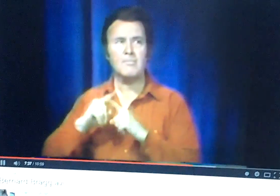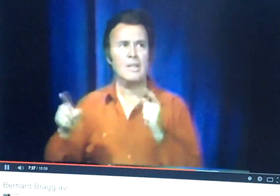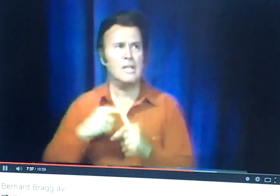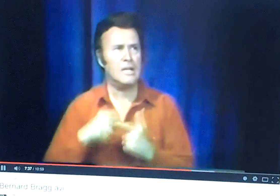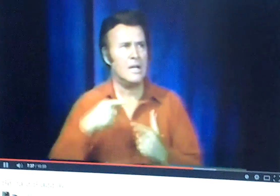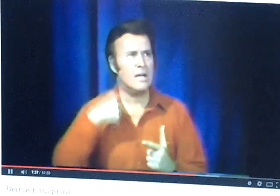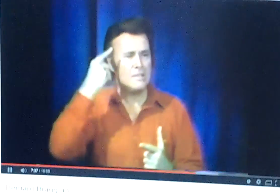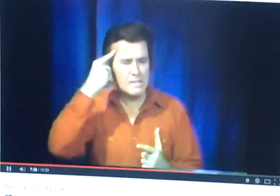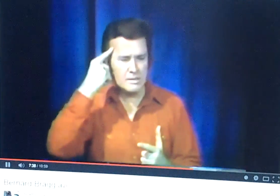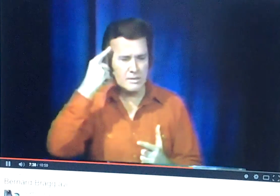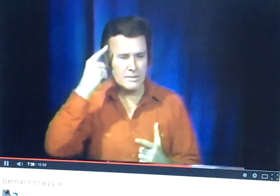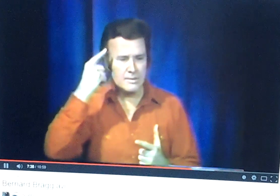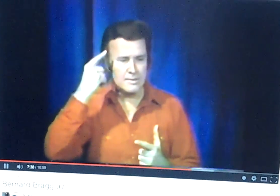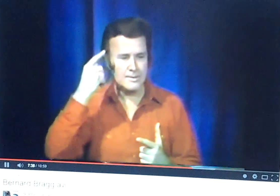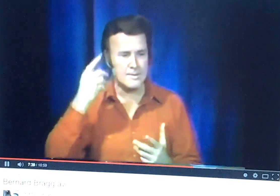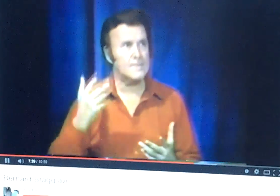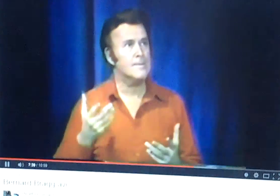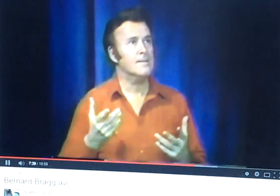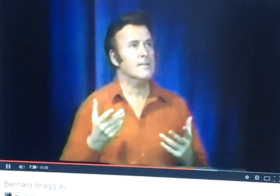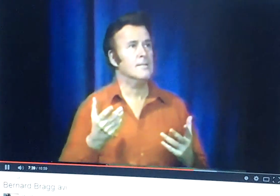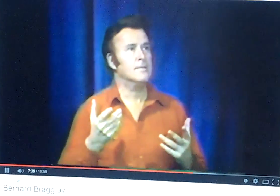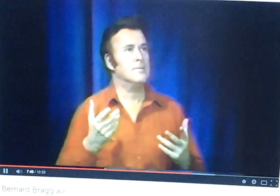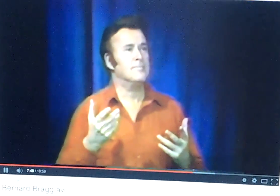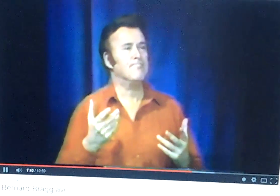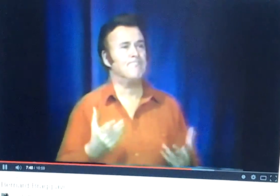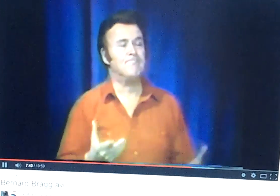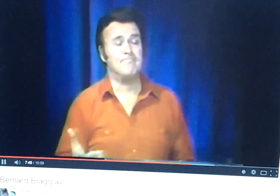My first instinct was to run away.